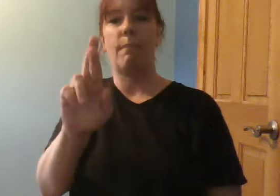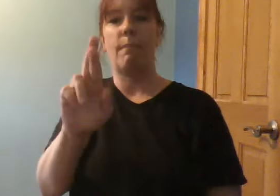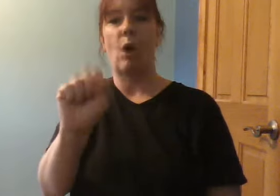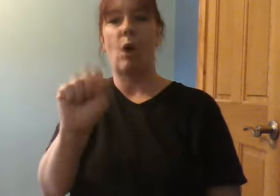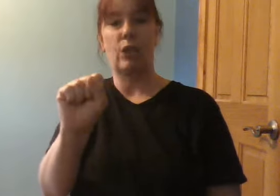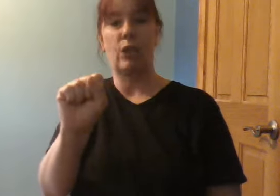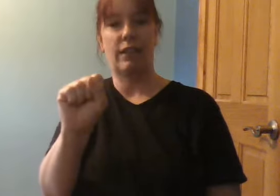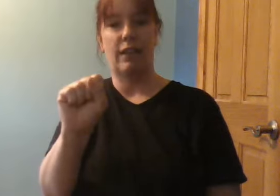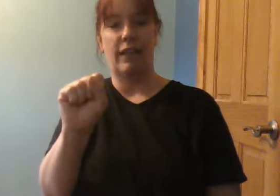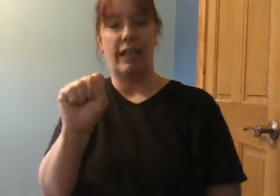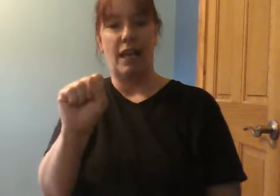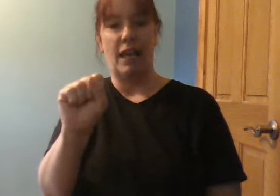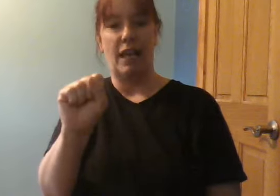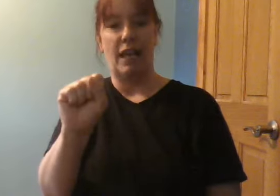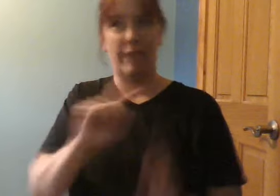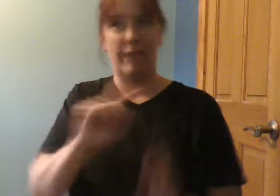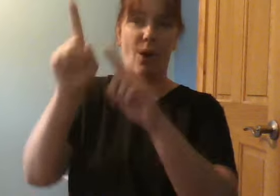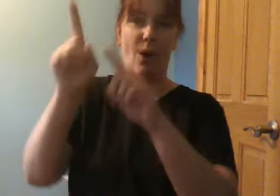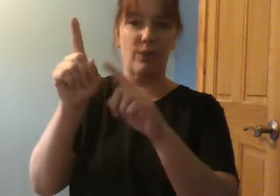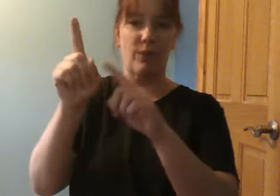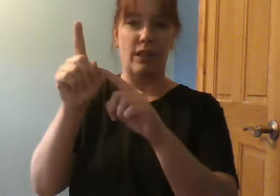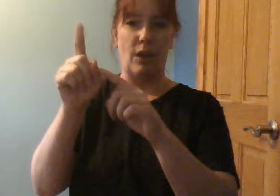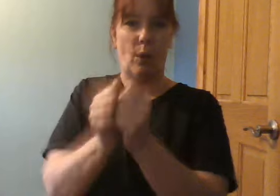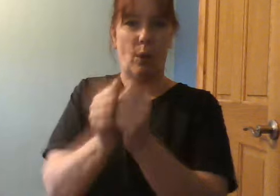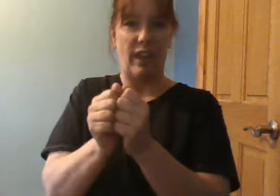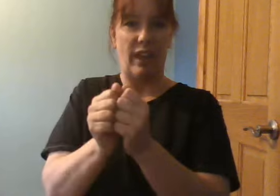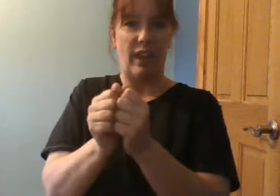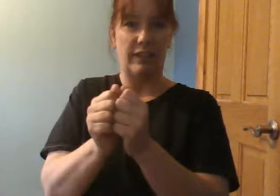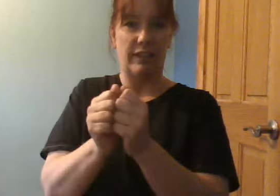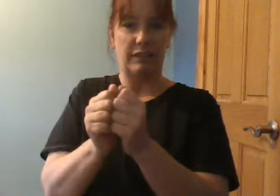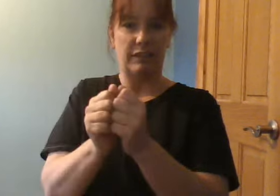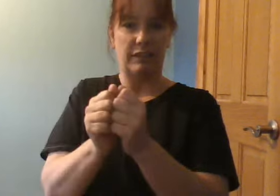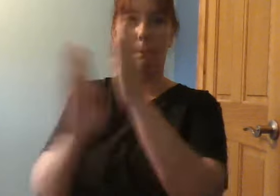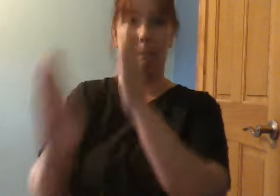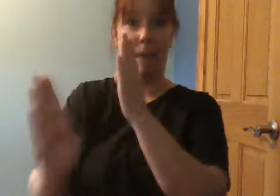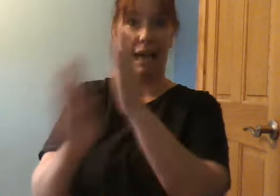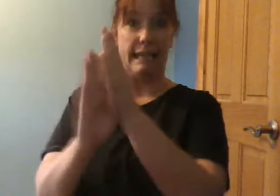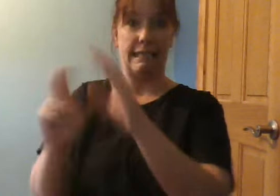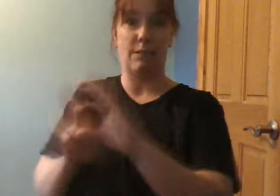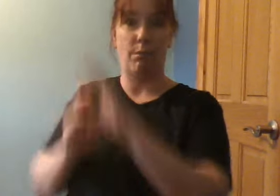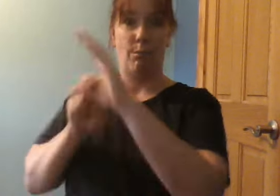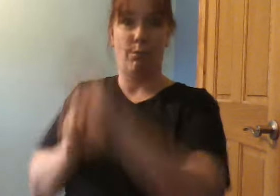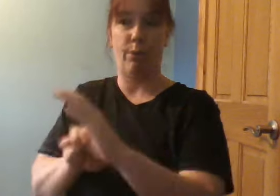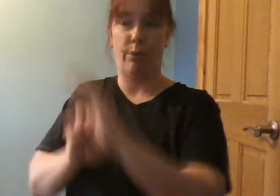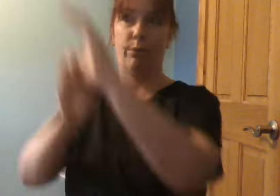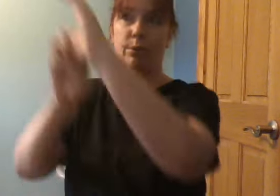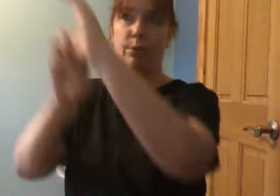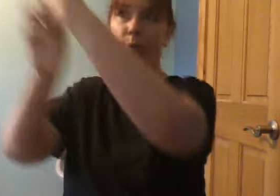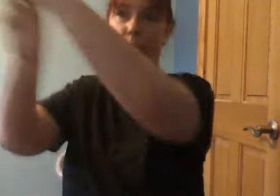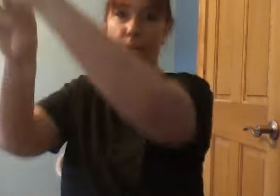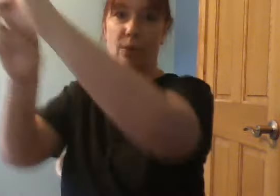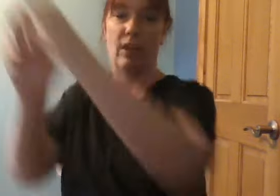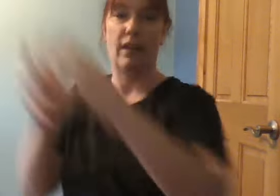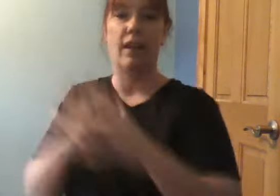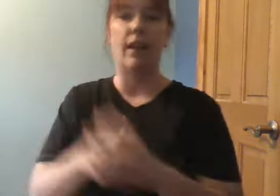in the episode where he goes to Mars in a London bus, he's clearly shown, I can't show you the clip due to the outrageous restrictions of Queen Anne style copyright by the